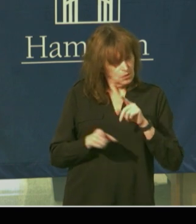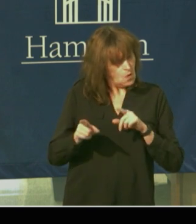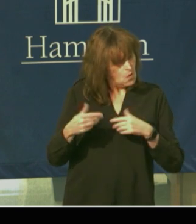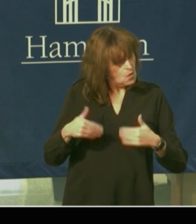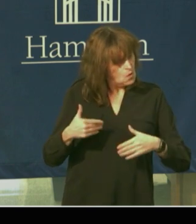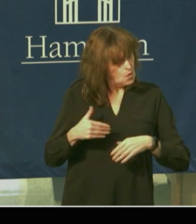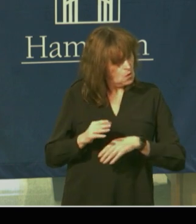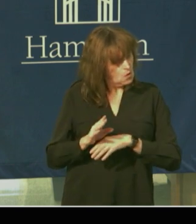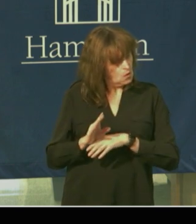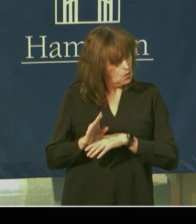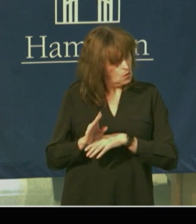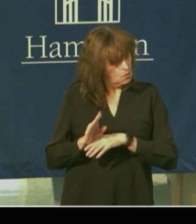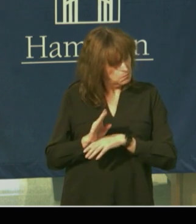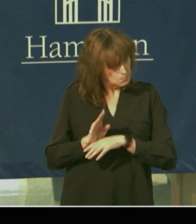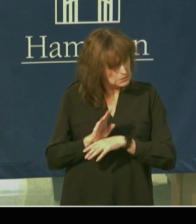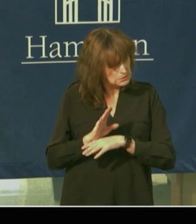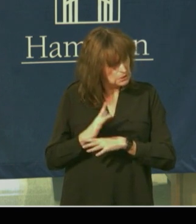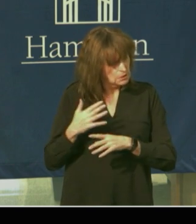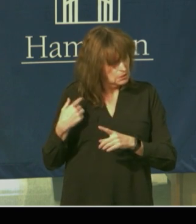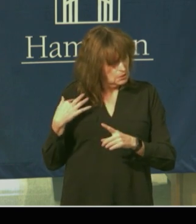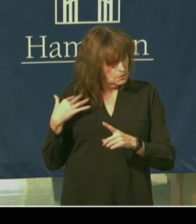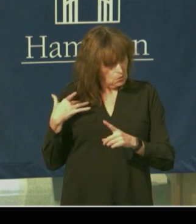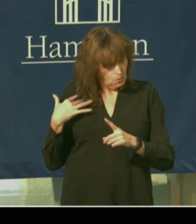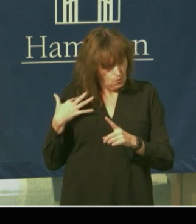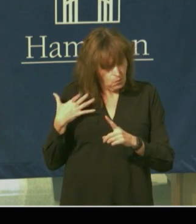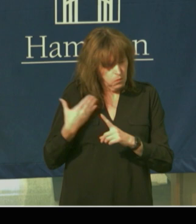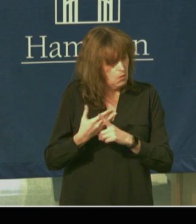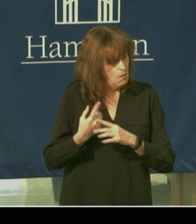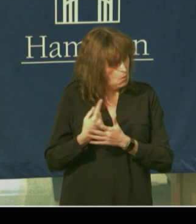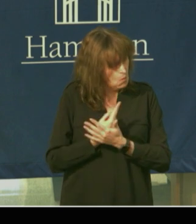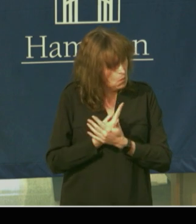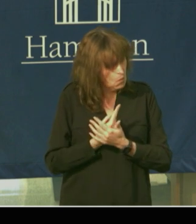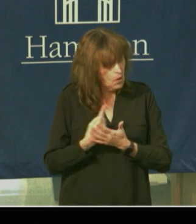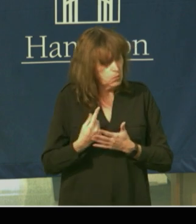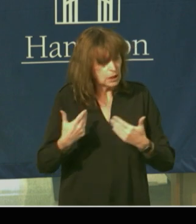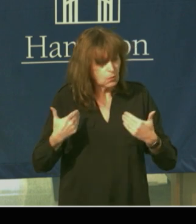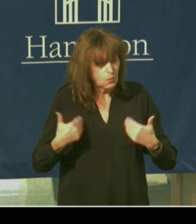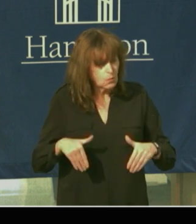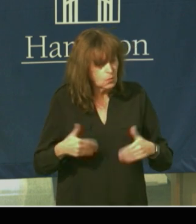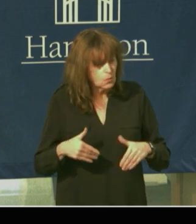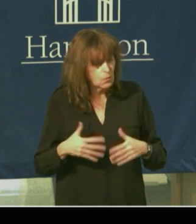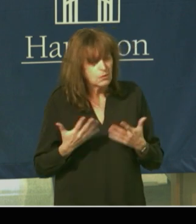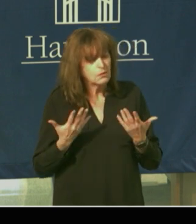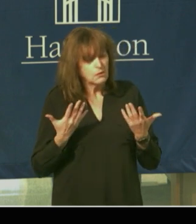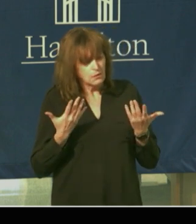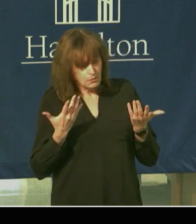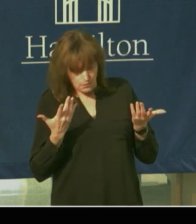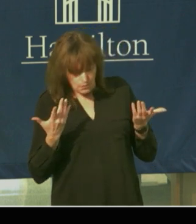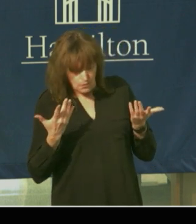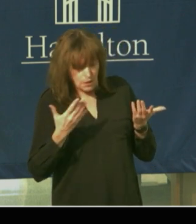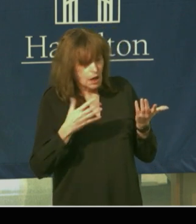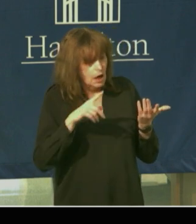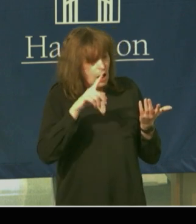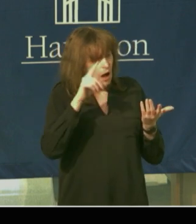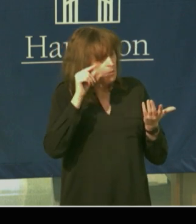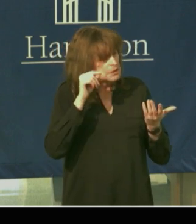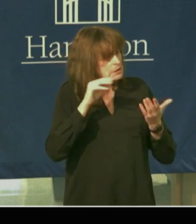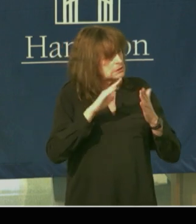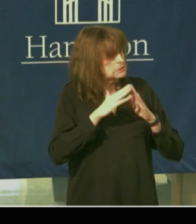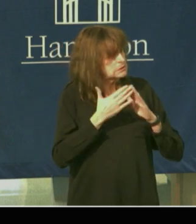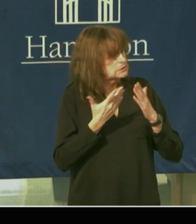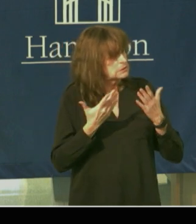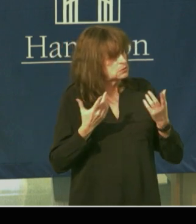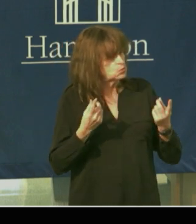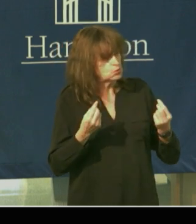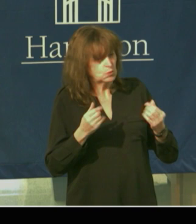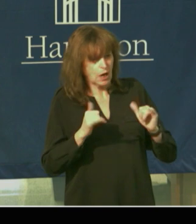Johnson, what actions has the City of Hamilton taken to this point to help flatten the curve? We need to go back to last Thursday,